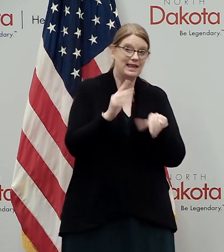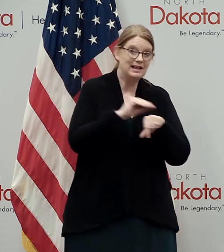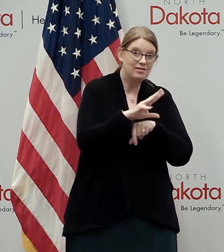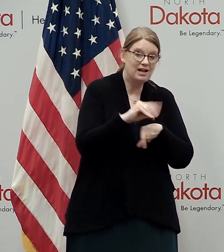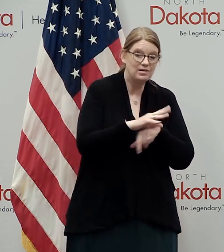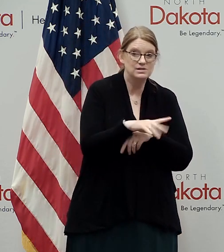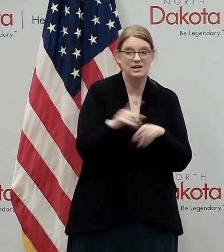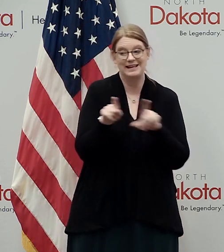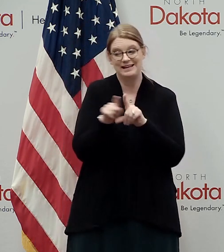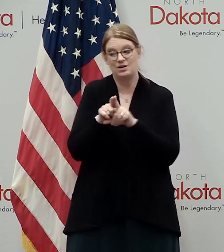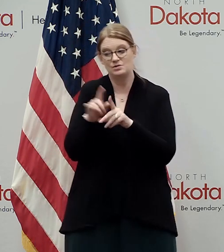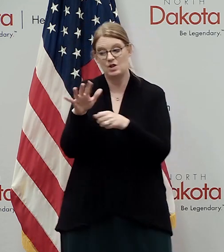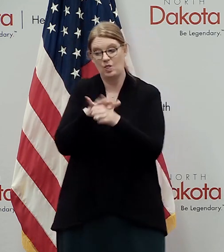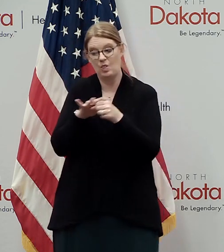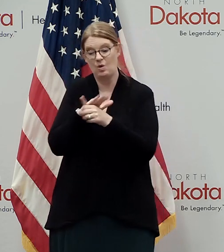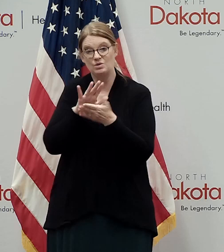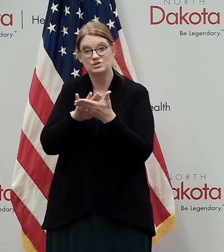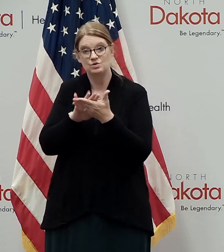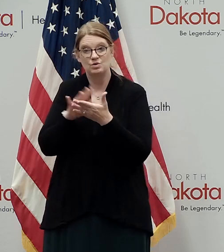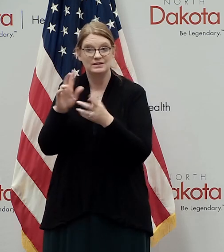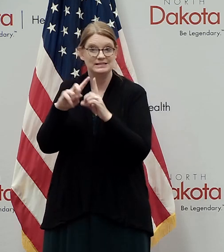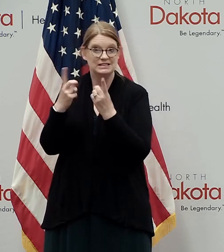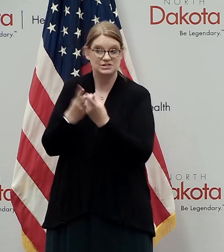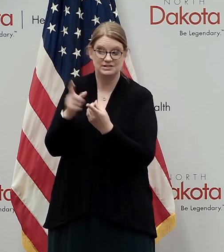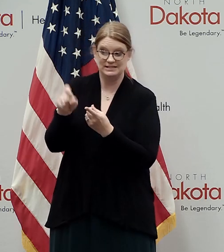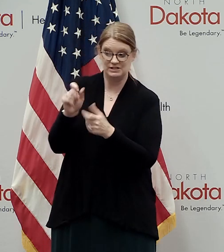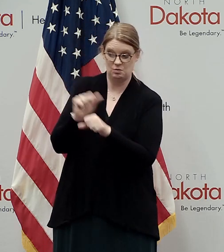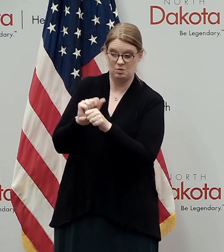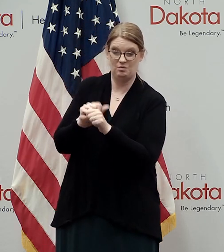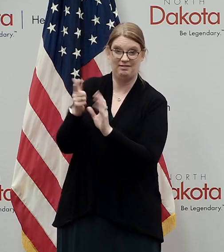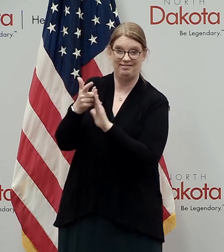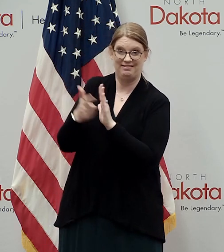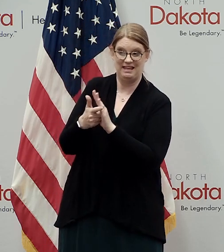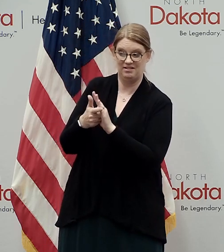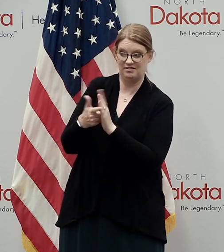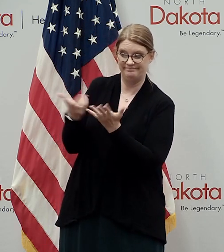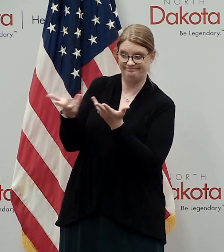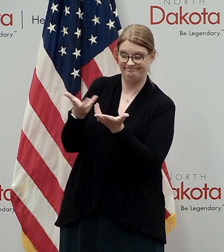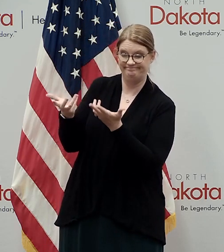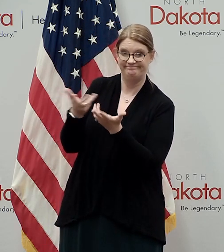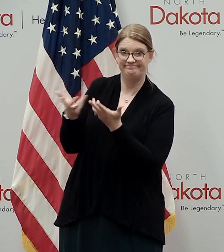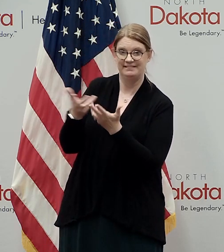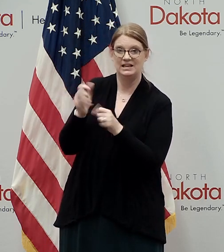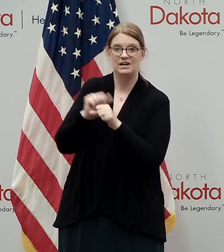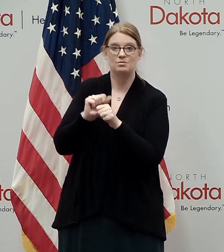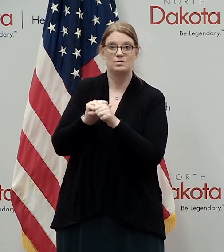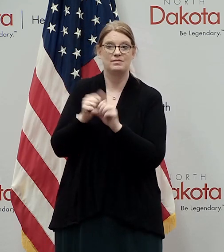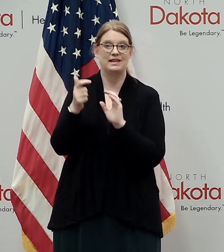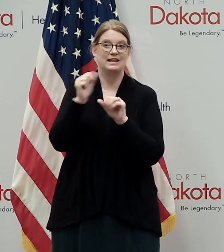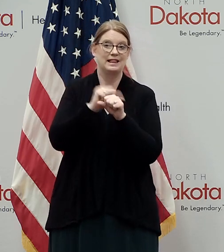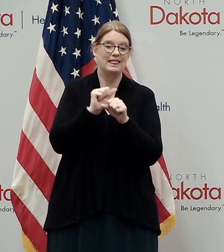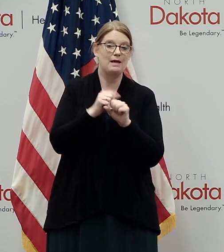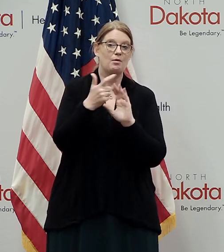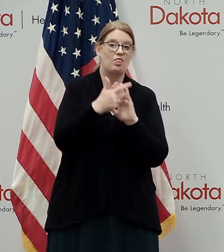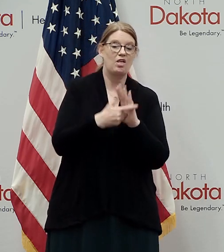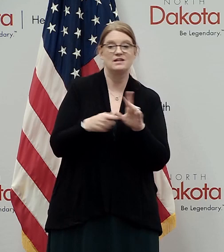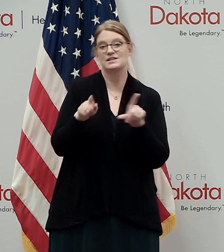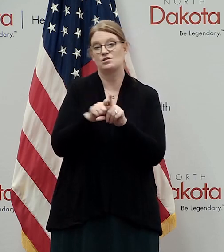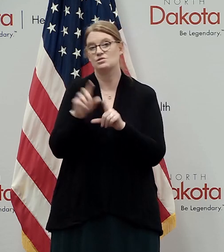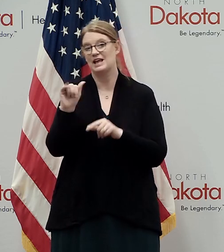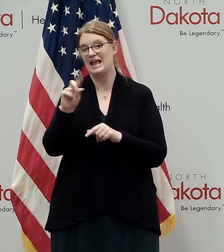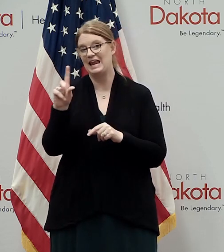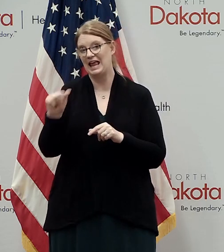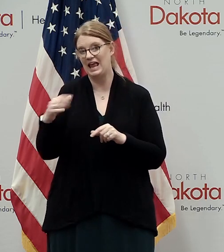each local school district will too need to work with their legal counsel and work within the labor laws and ADA eligibility